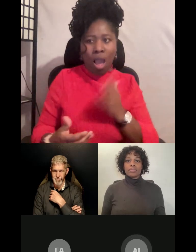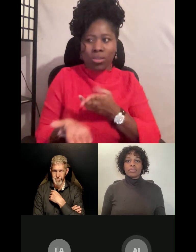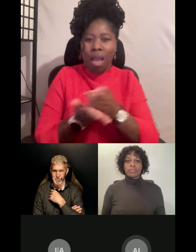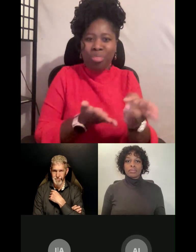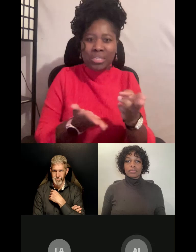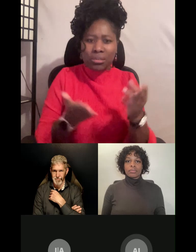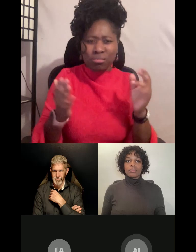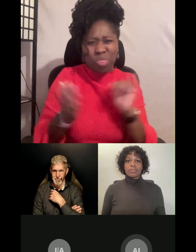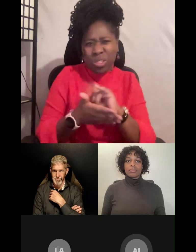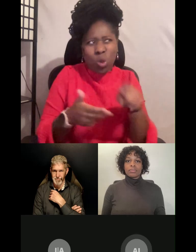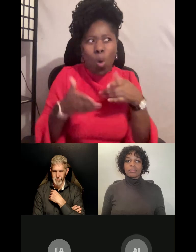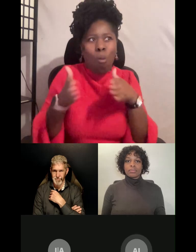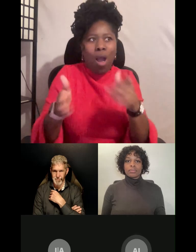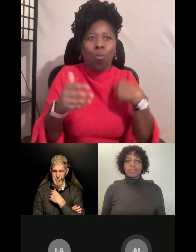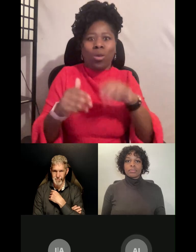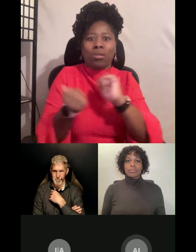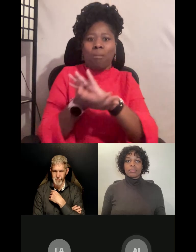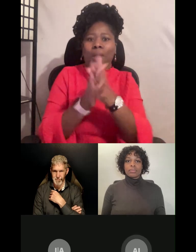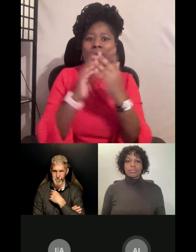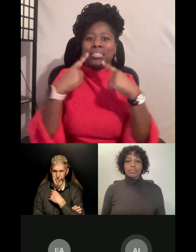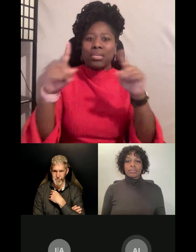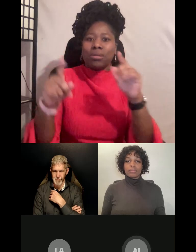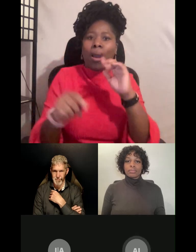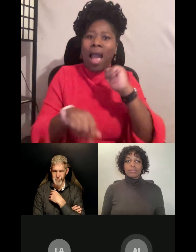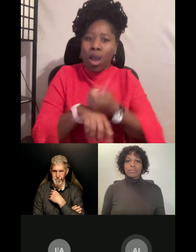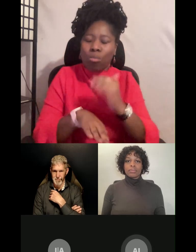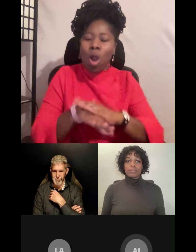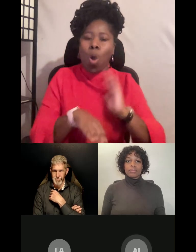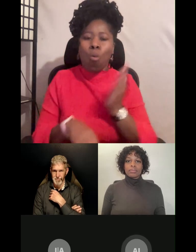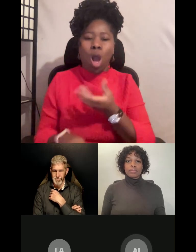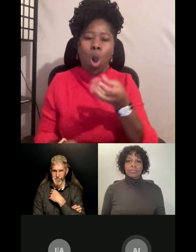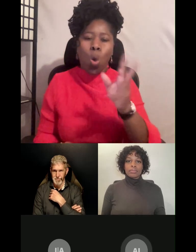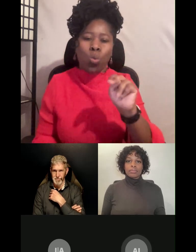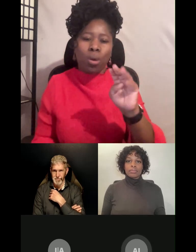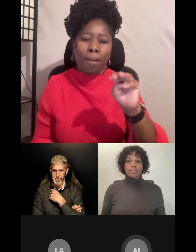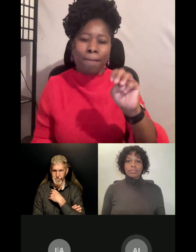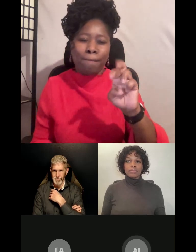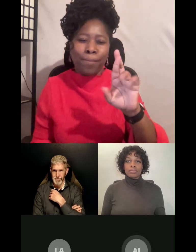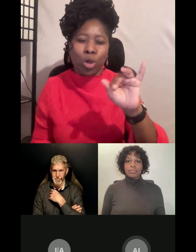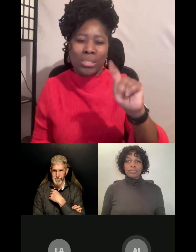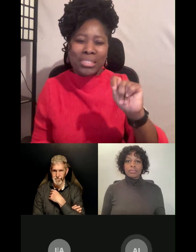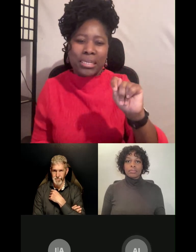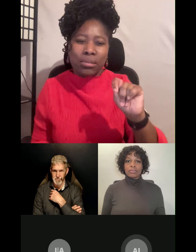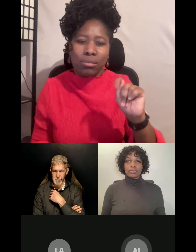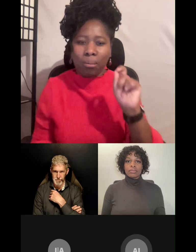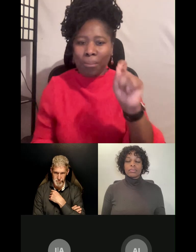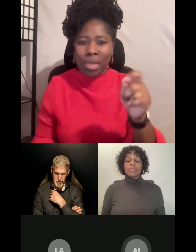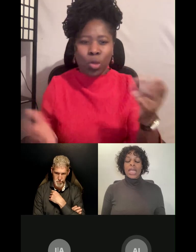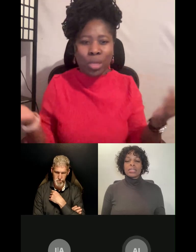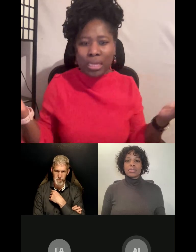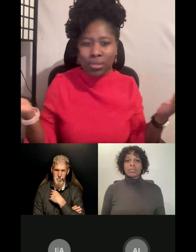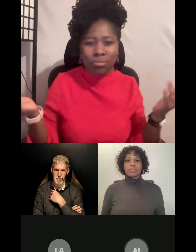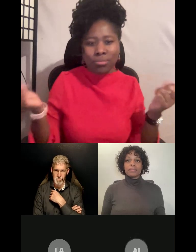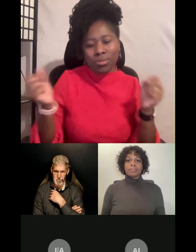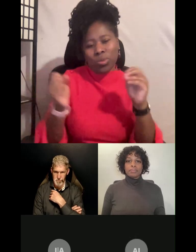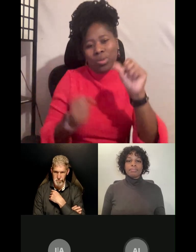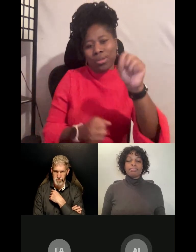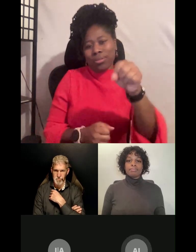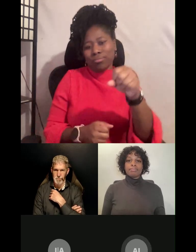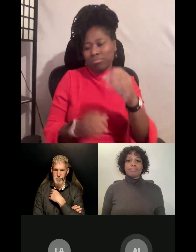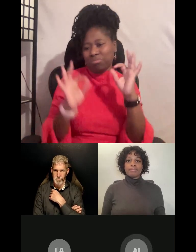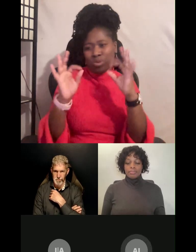lives. We're the only ones who can show our lives. We're the only ones who can demonstrate our authenticity to a